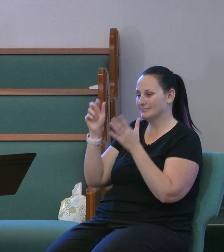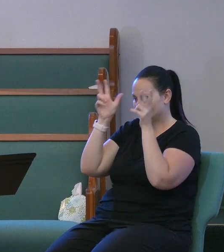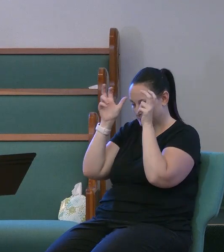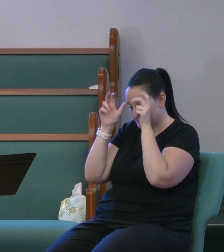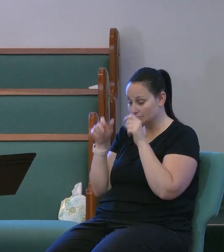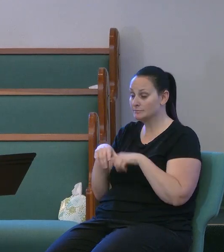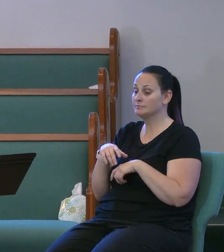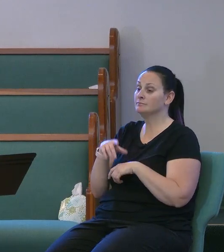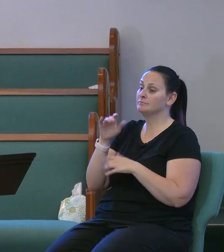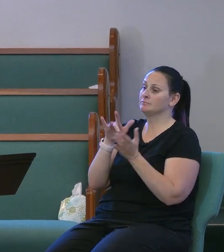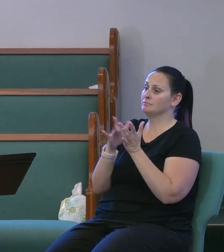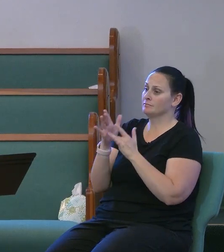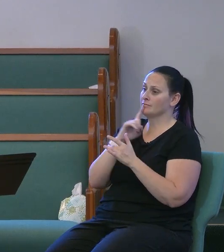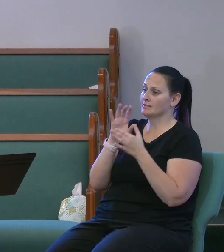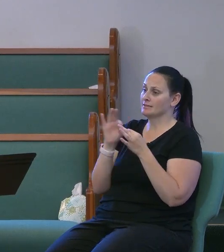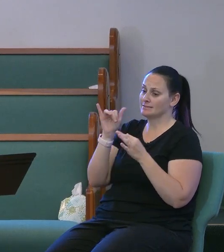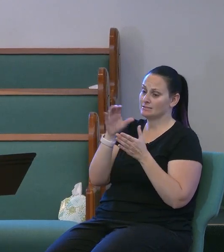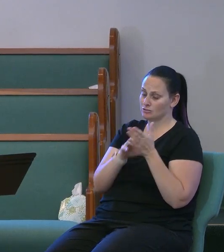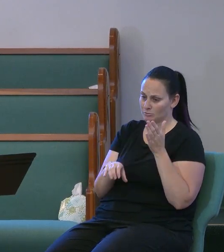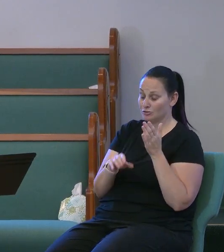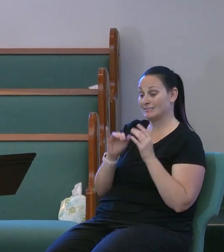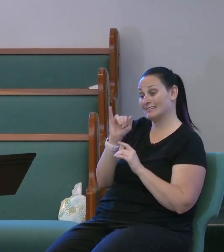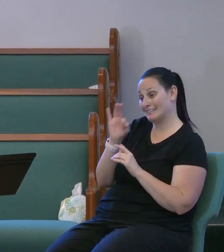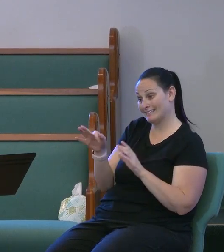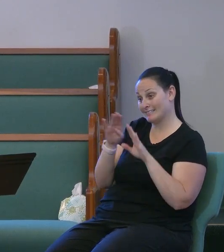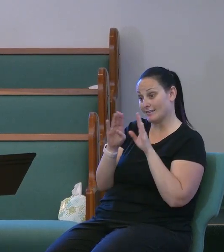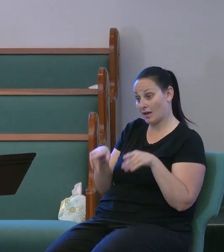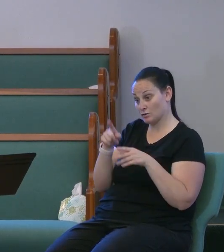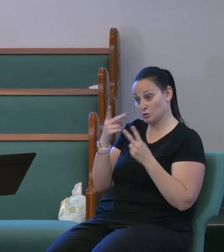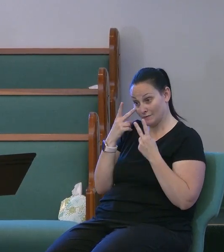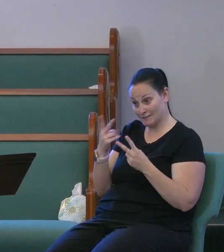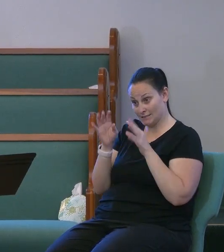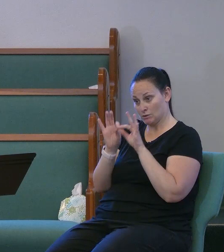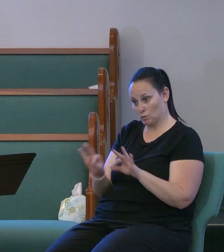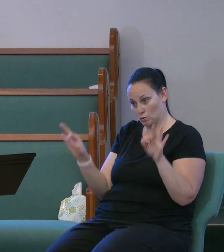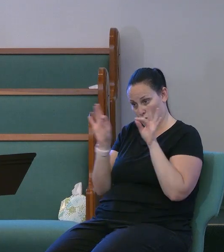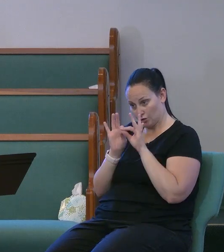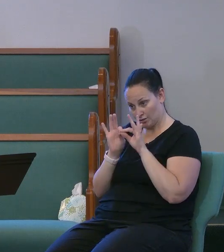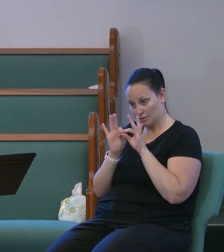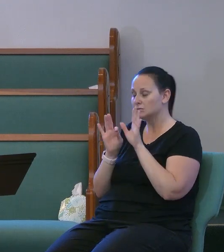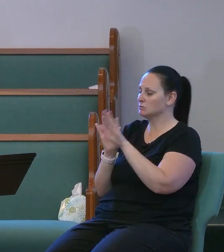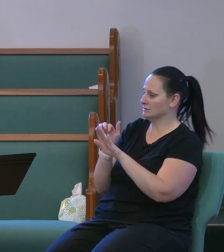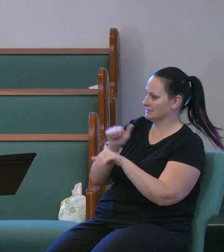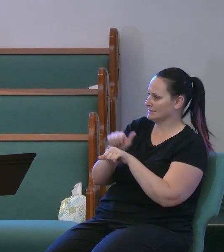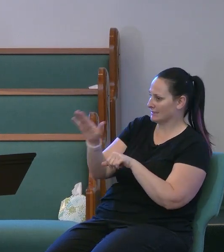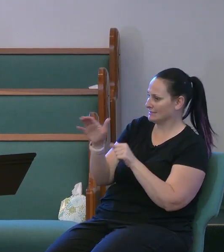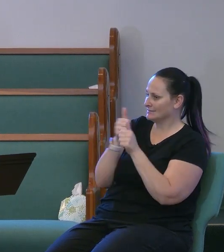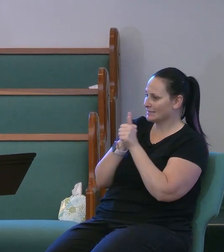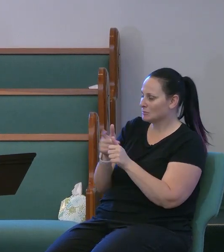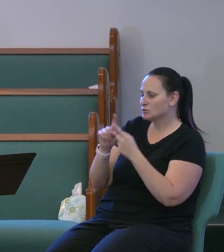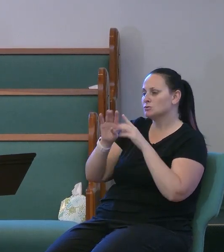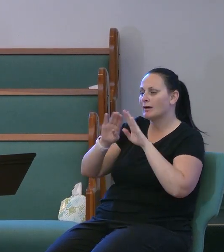Jesus says in this chapter, if the house you visit is worthy, so he's sending the disciples out to houses